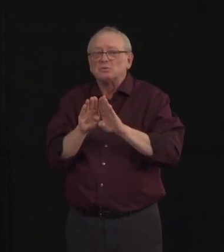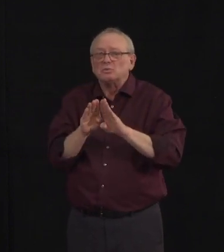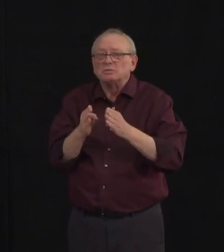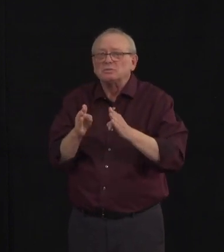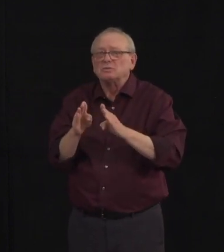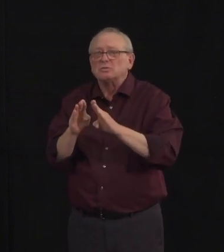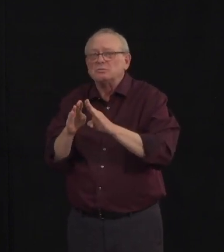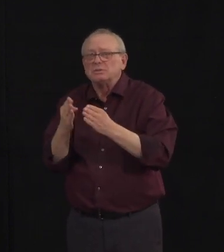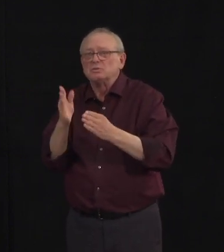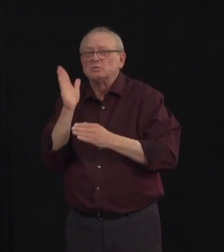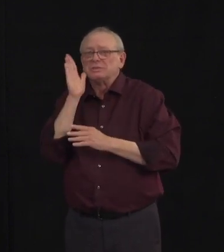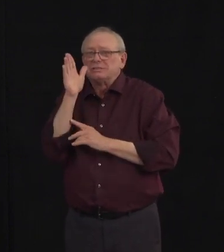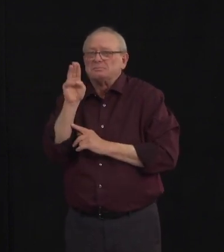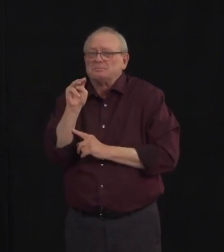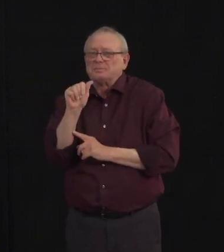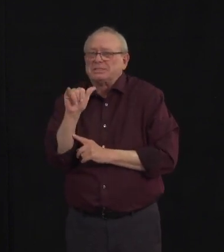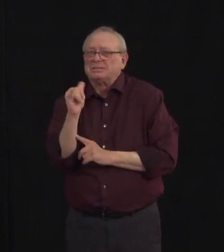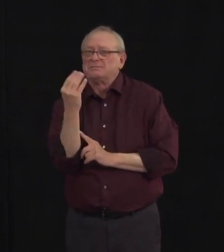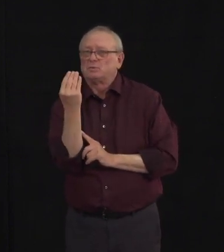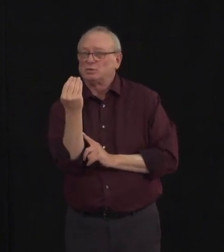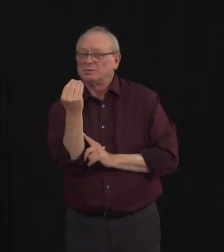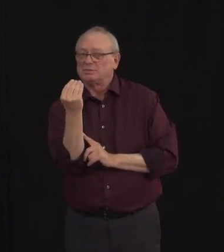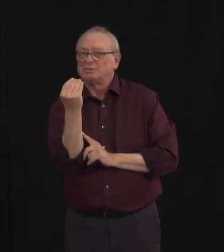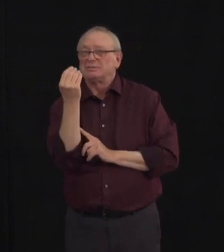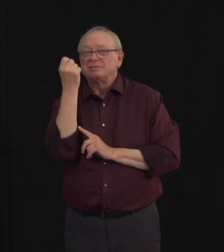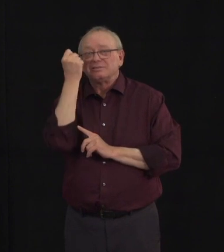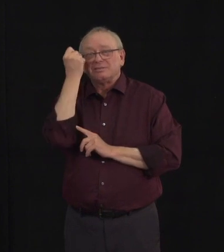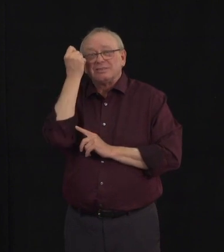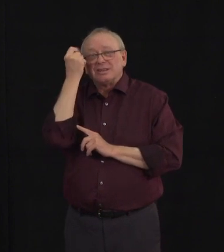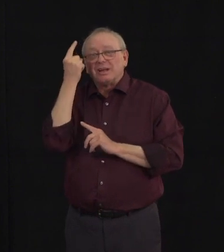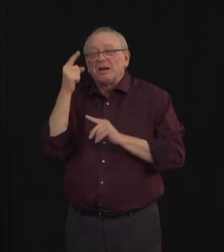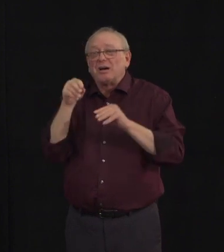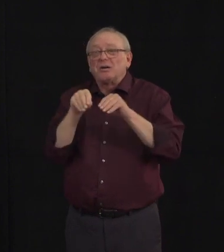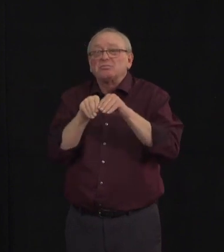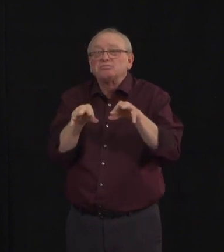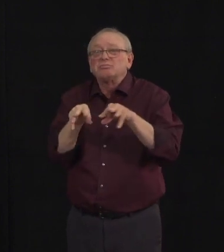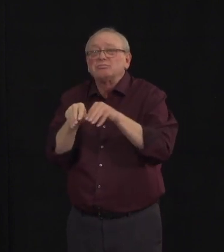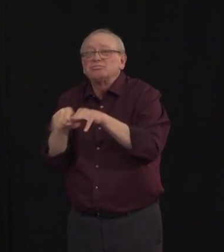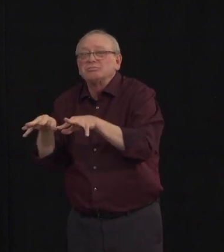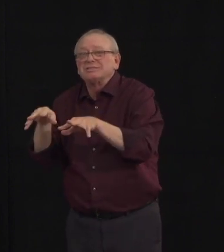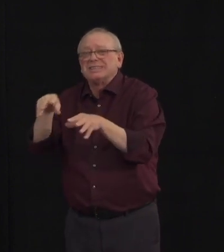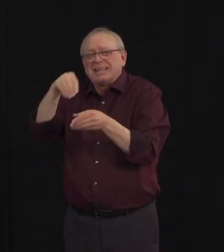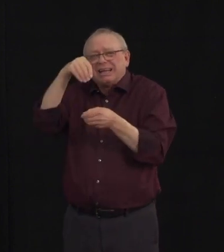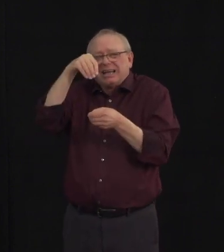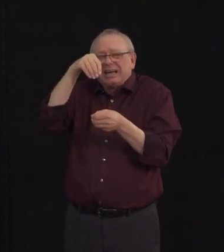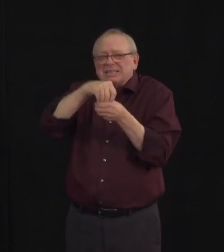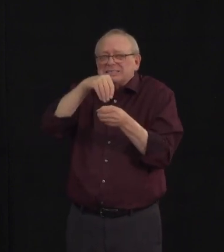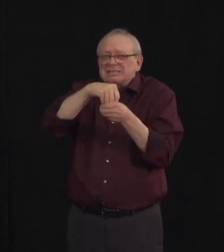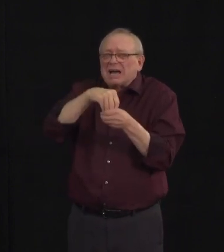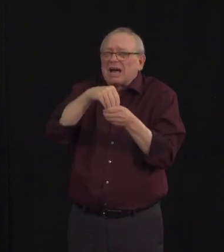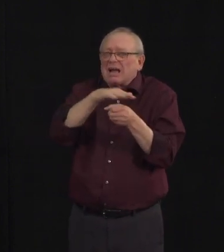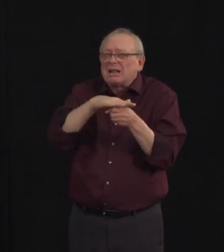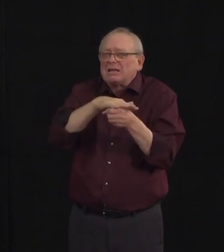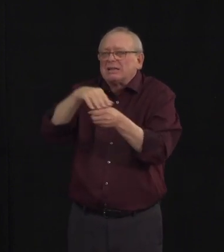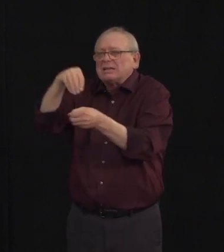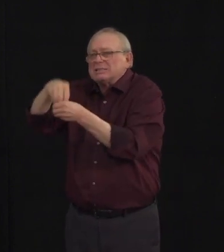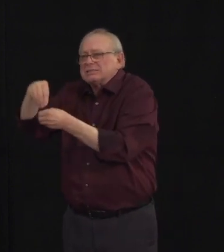represent pockets of infection that we must deal with. However, much of the province has been successful at flattening the